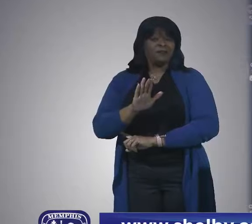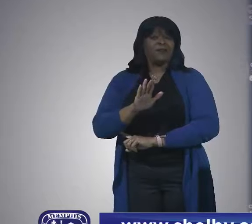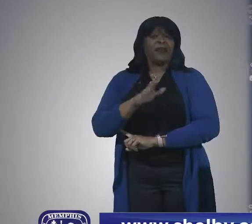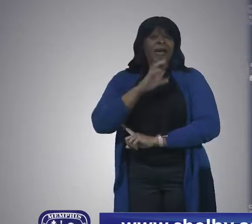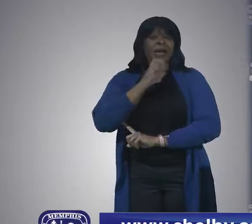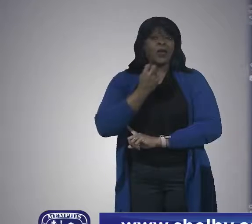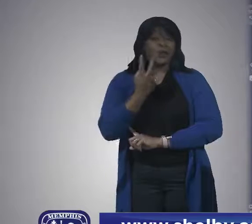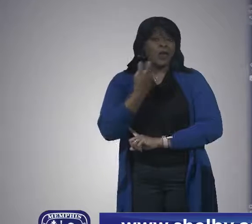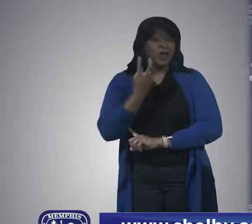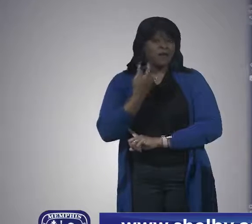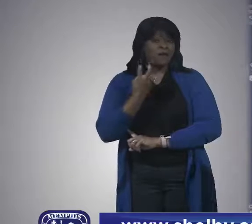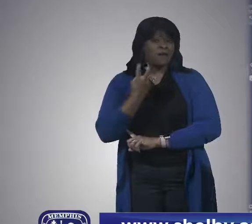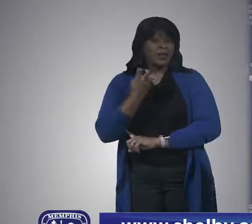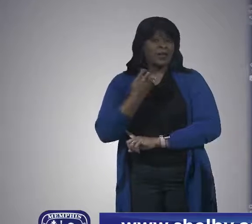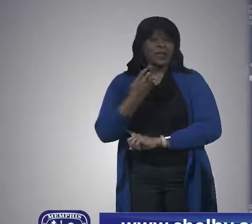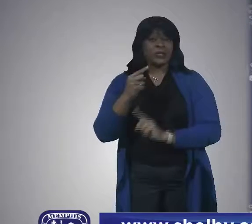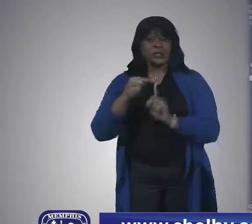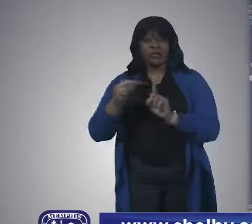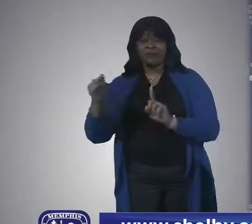12 to